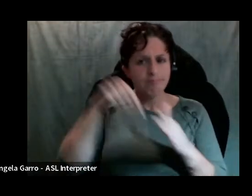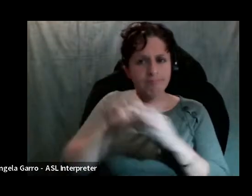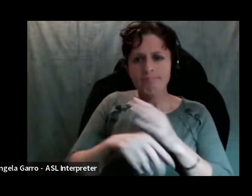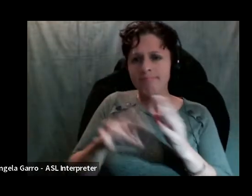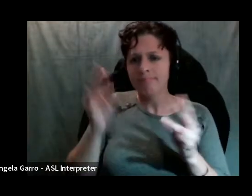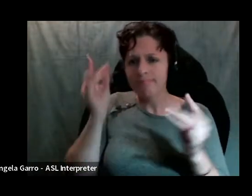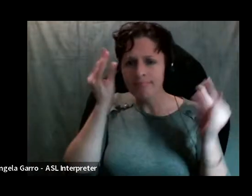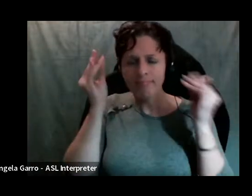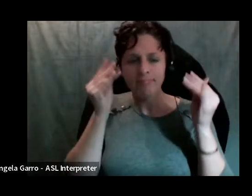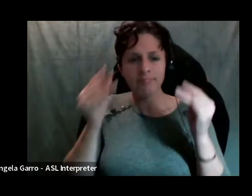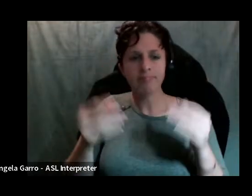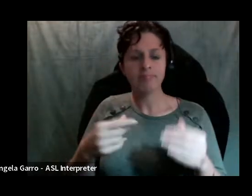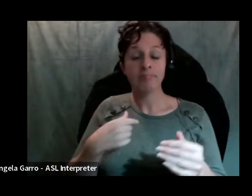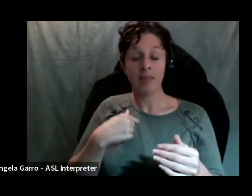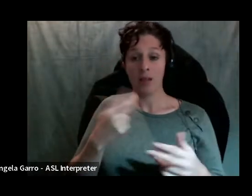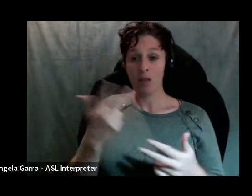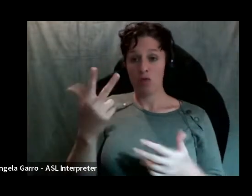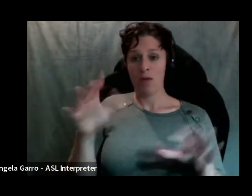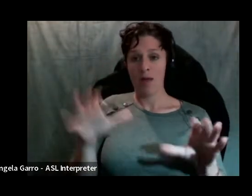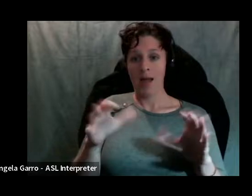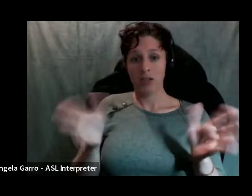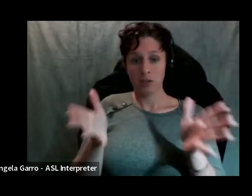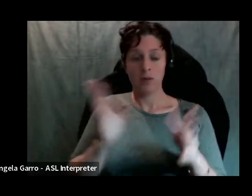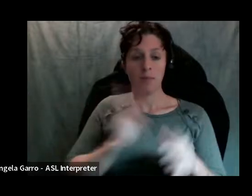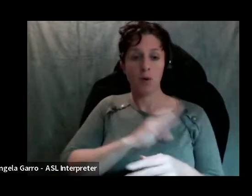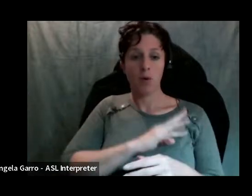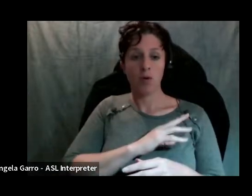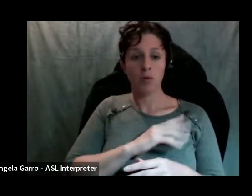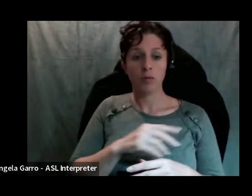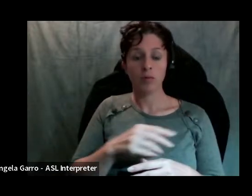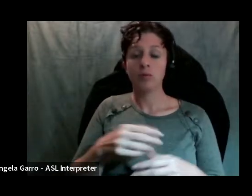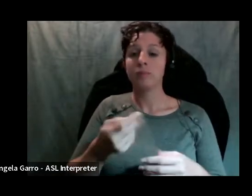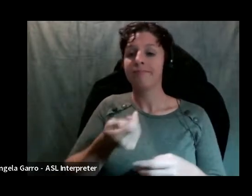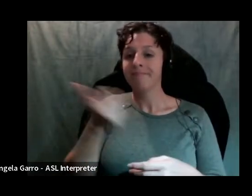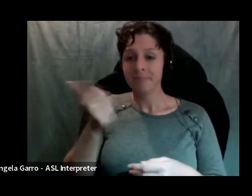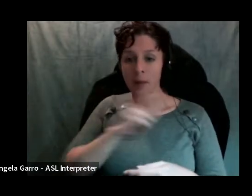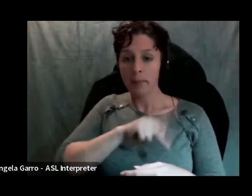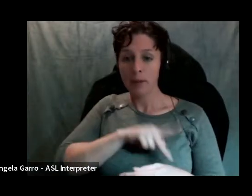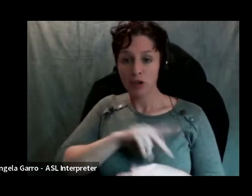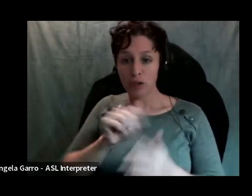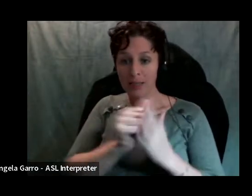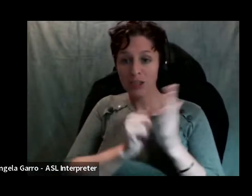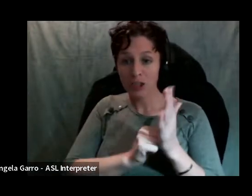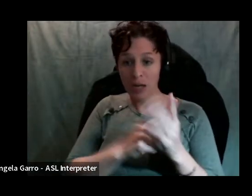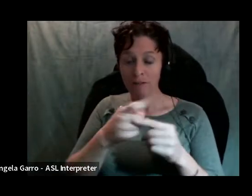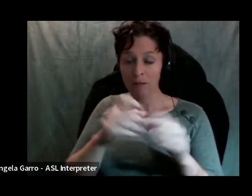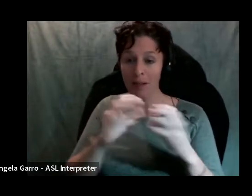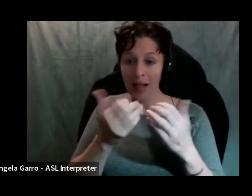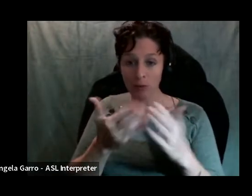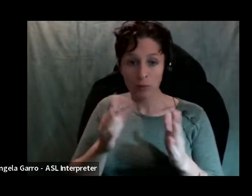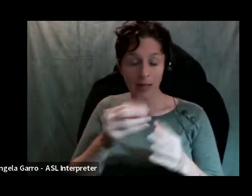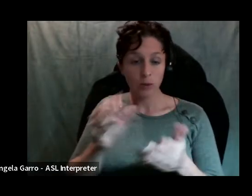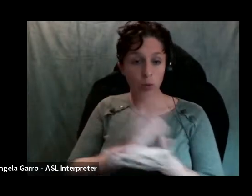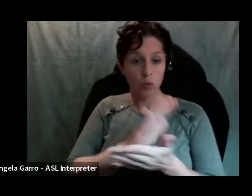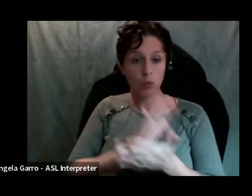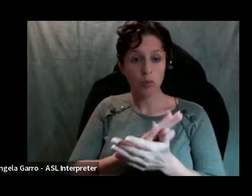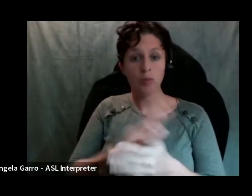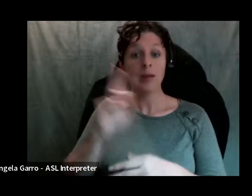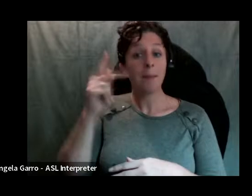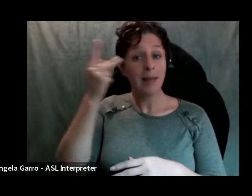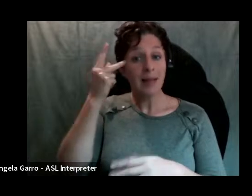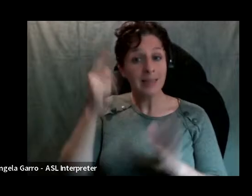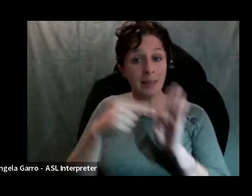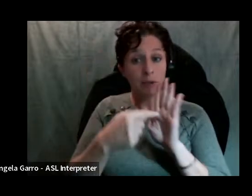board for 3 actions. Restrict personal agenda from the classroom and school grounds. Disallow political demonstration on